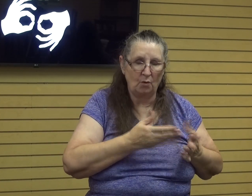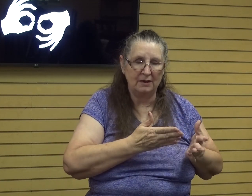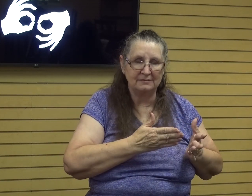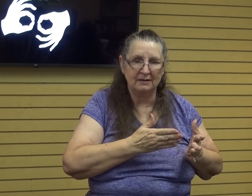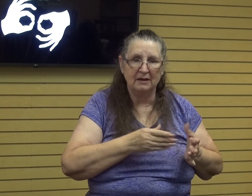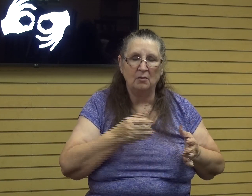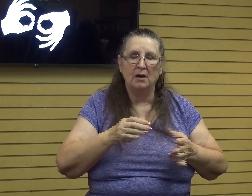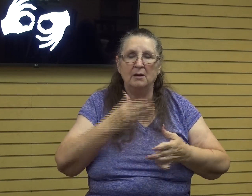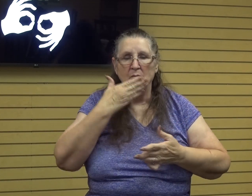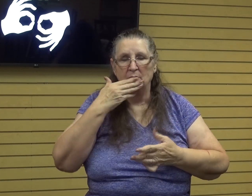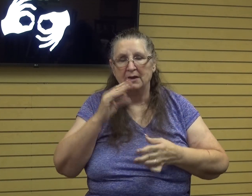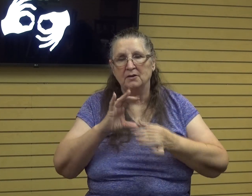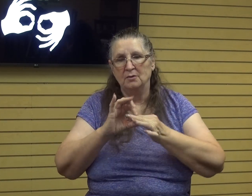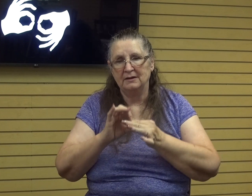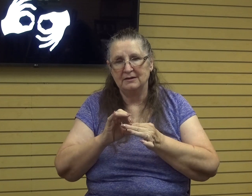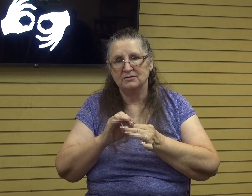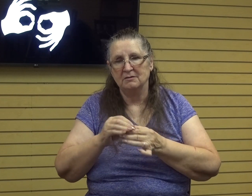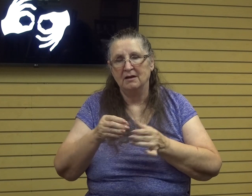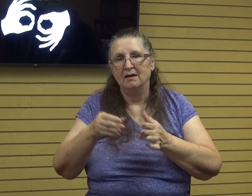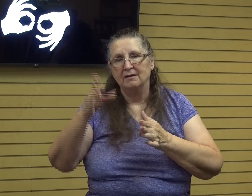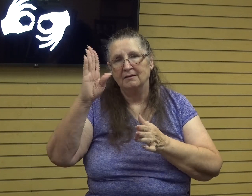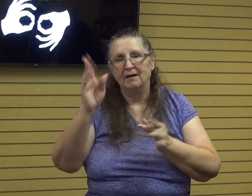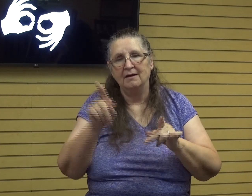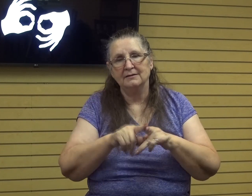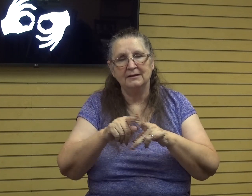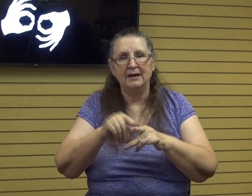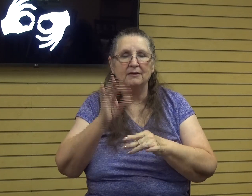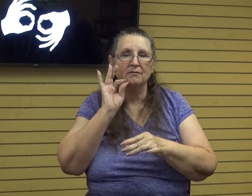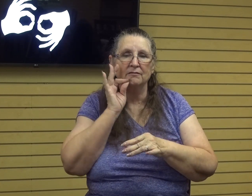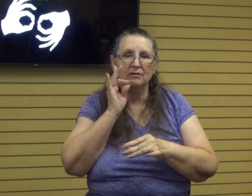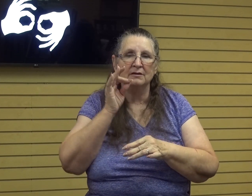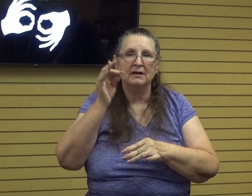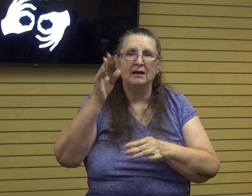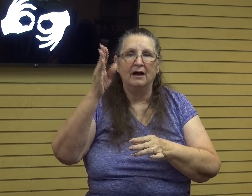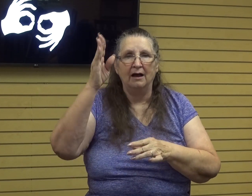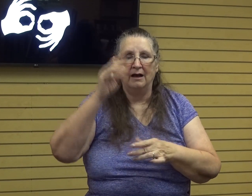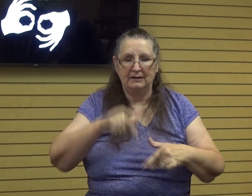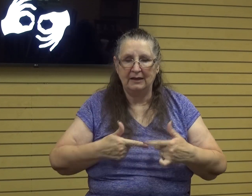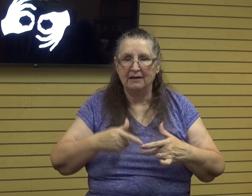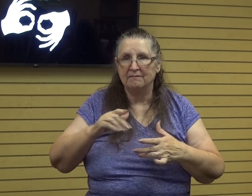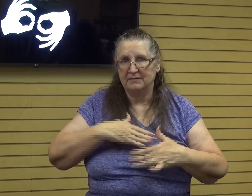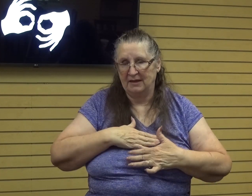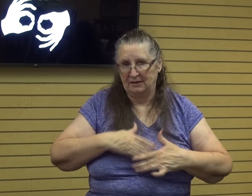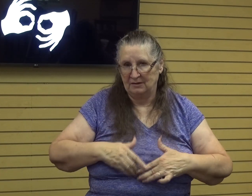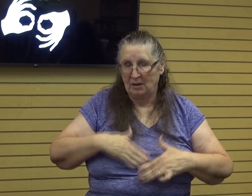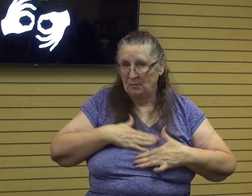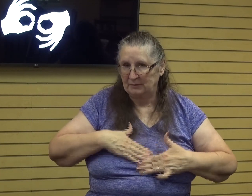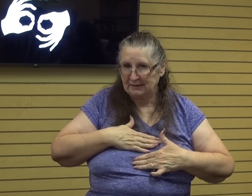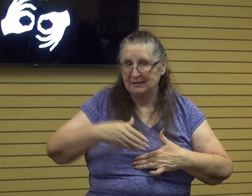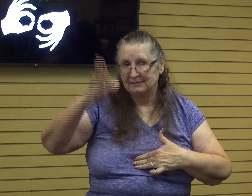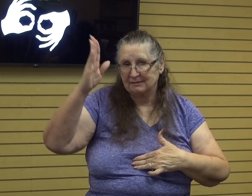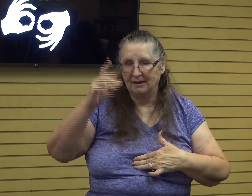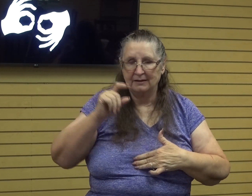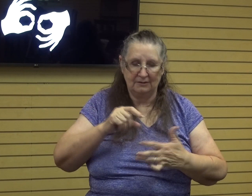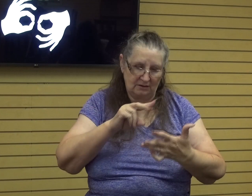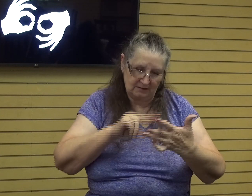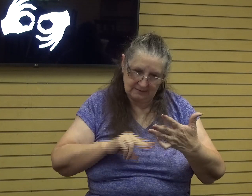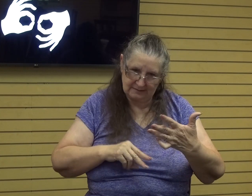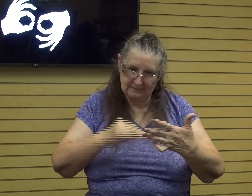godly fruit, a life more pleasing to God, we just have to look at these verses. at this list that James gives us. And how do you apply